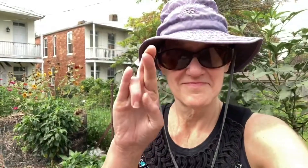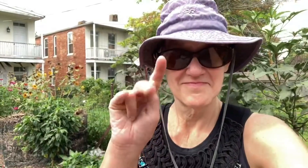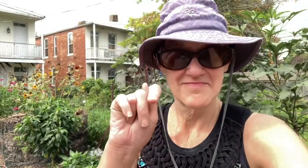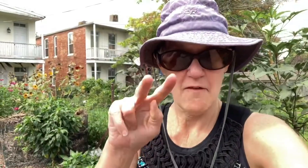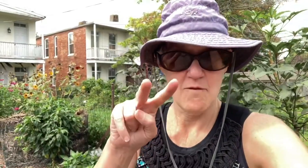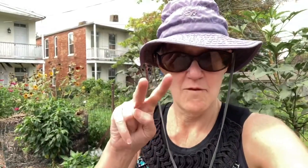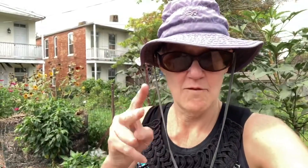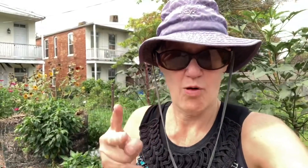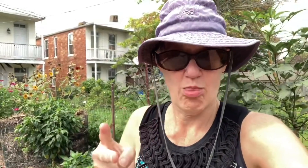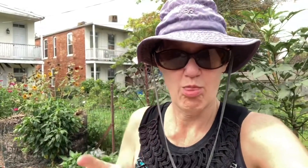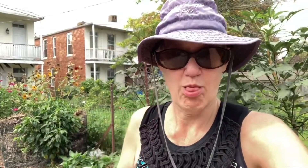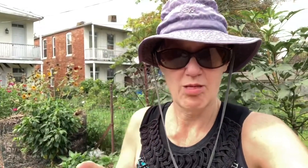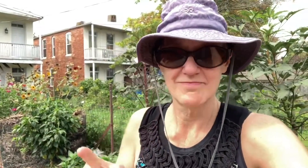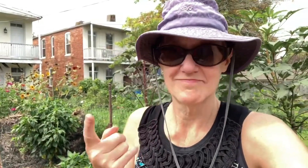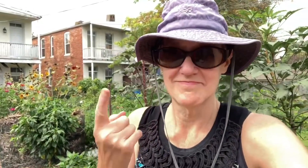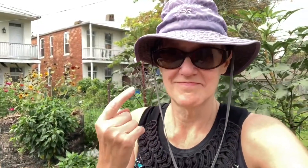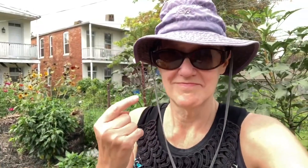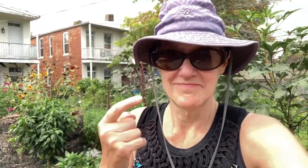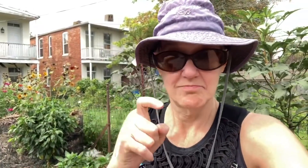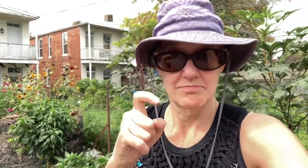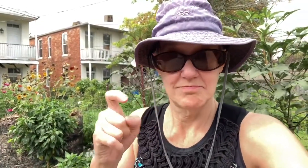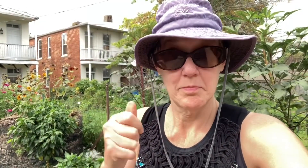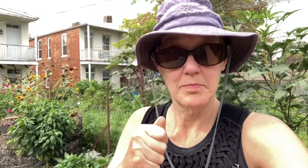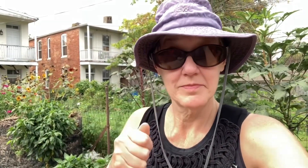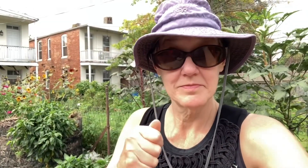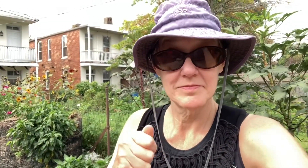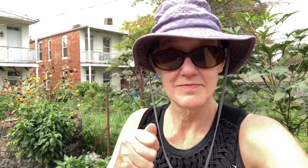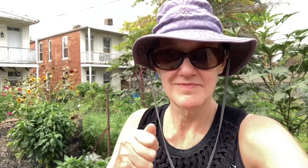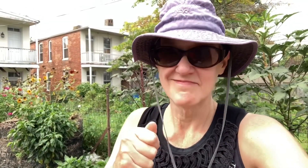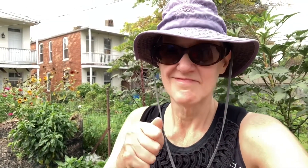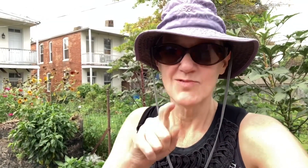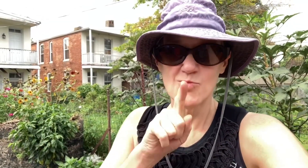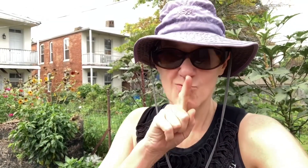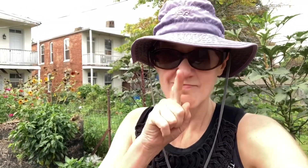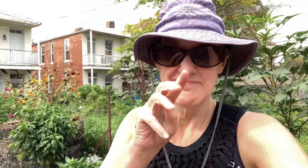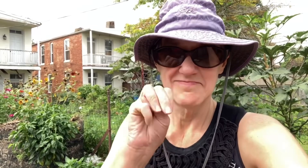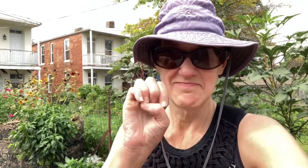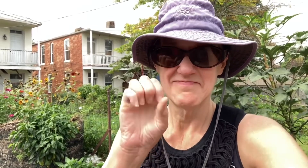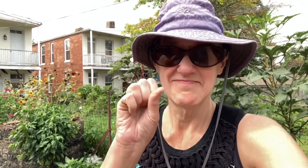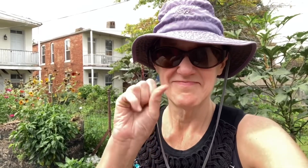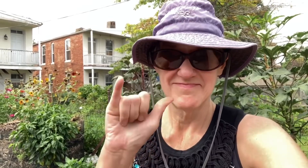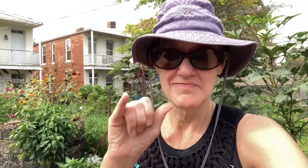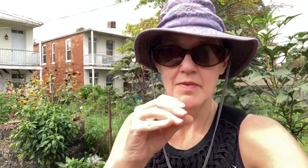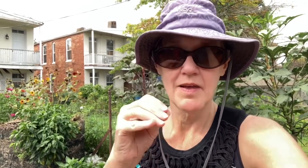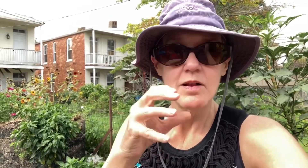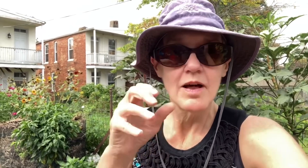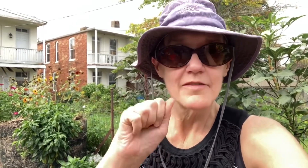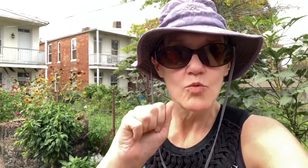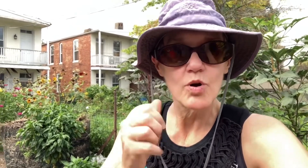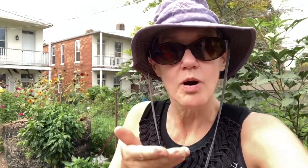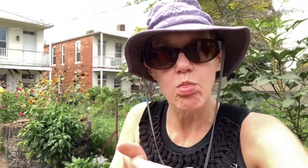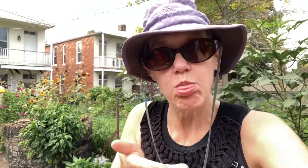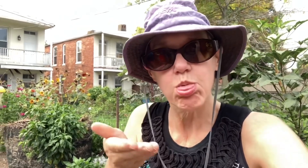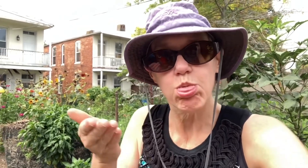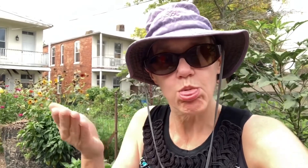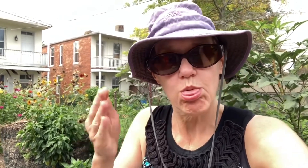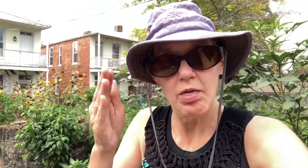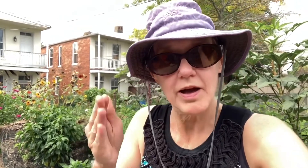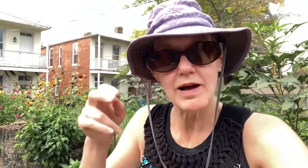You see how the dirt fell off? Last year doing this in the basement was a huge mess and a lot of work carrying